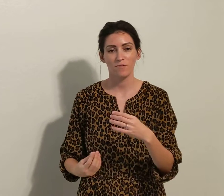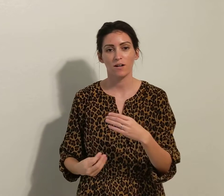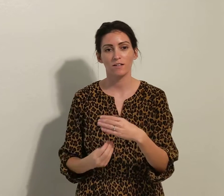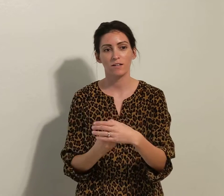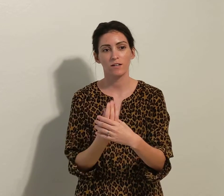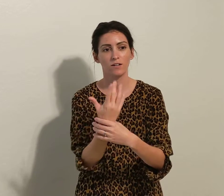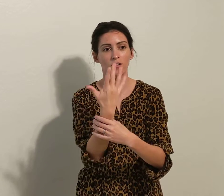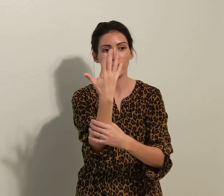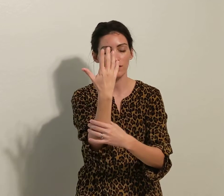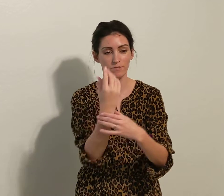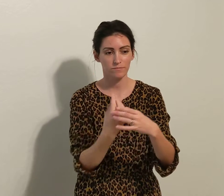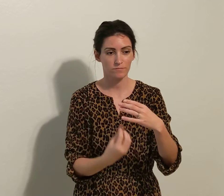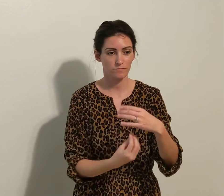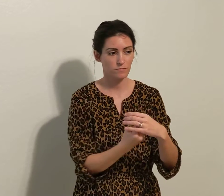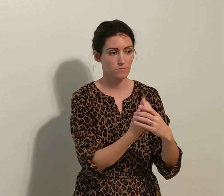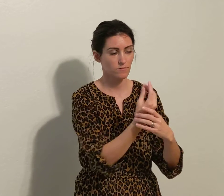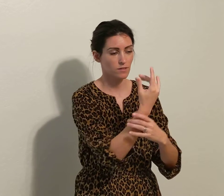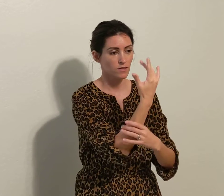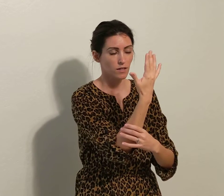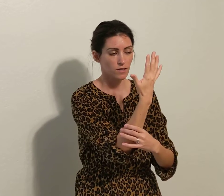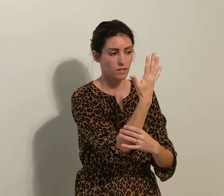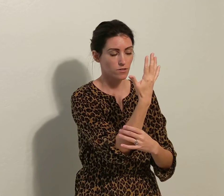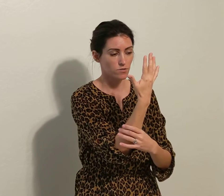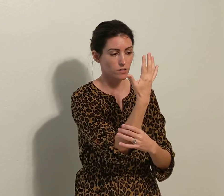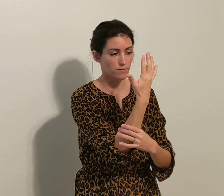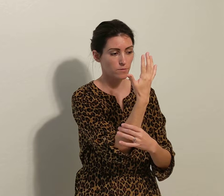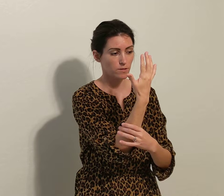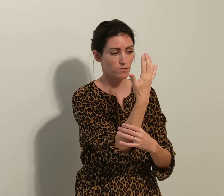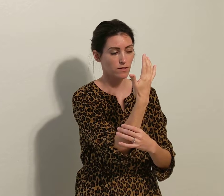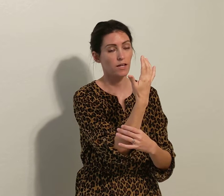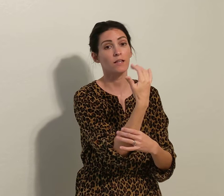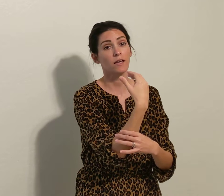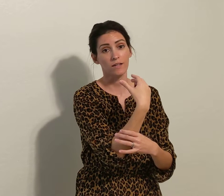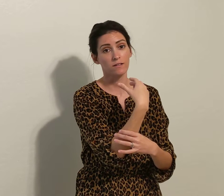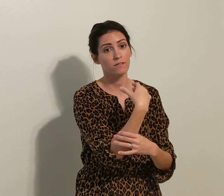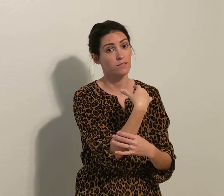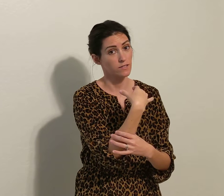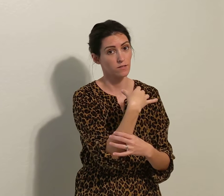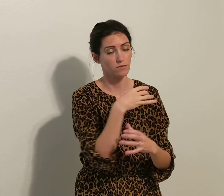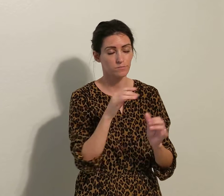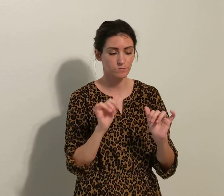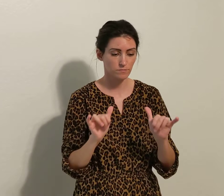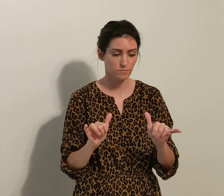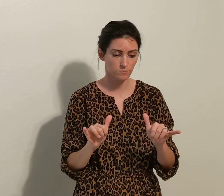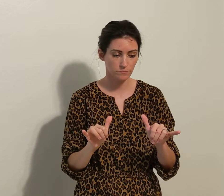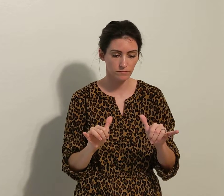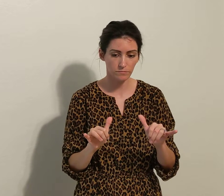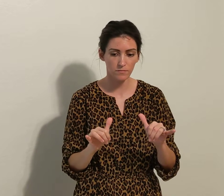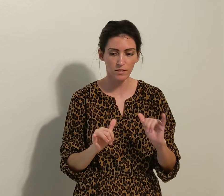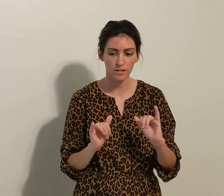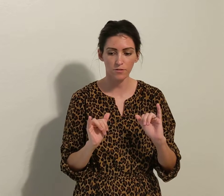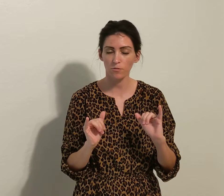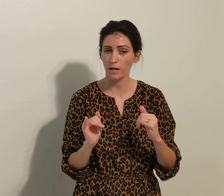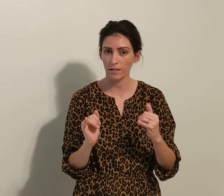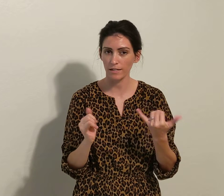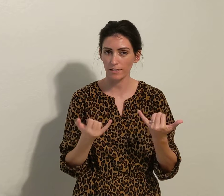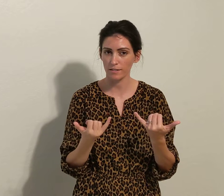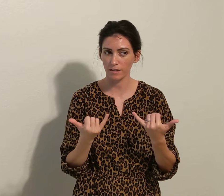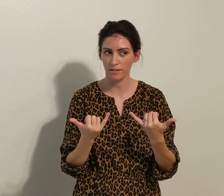got garden. And then I go straight from here, and I like still. I don't know why I like this sign,